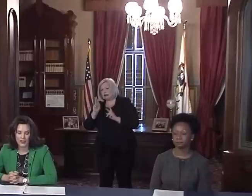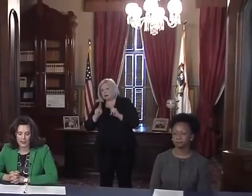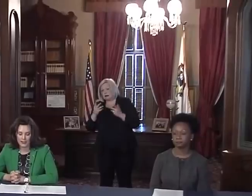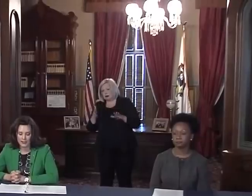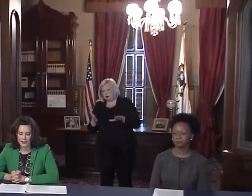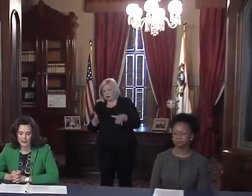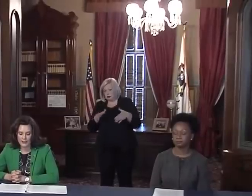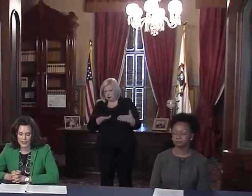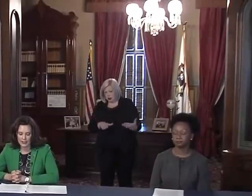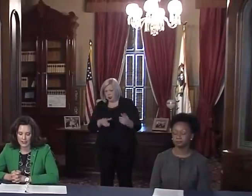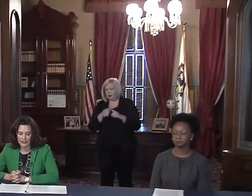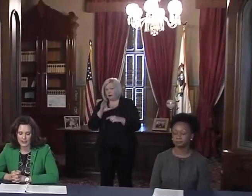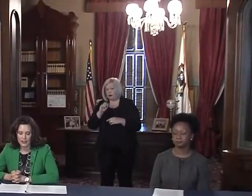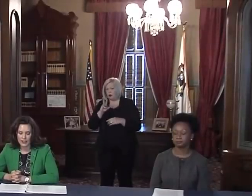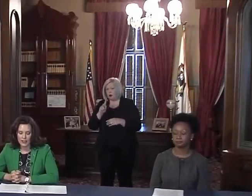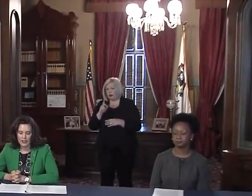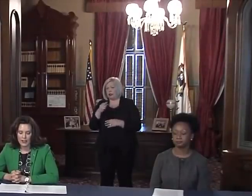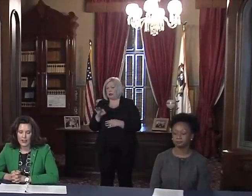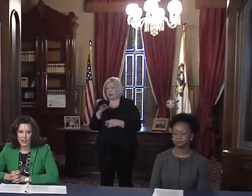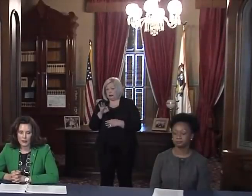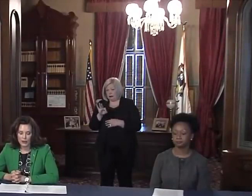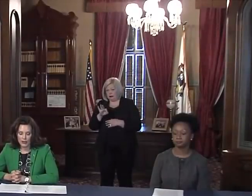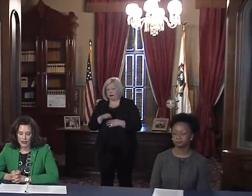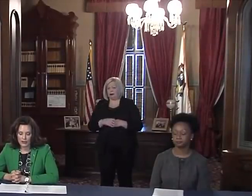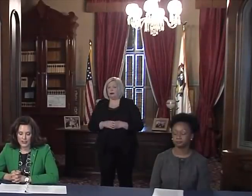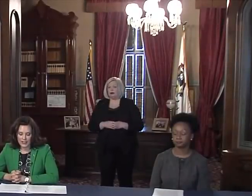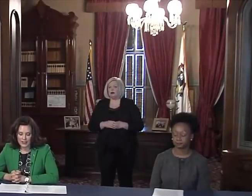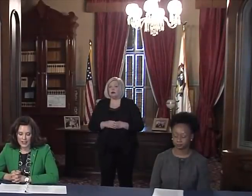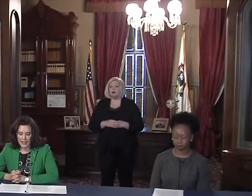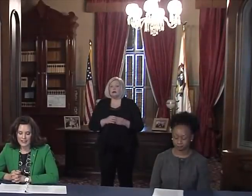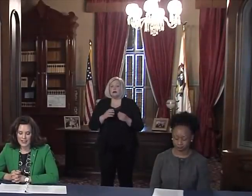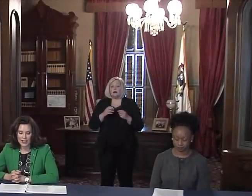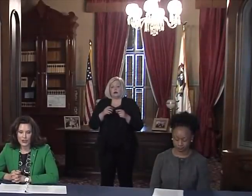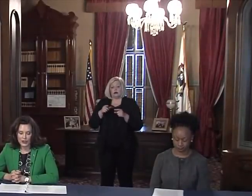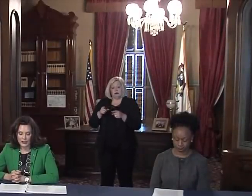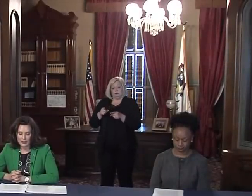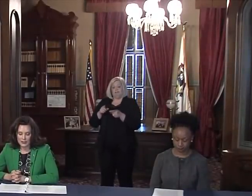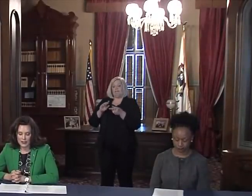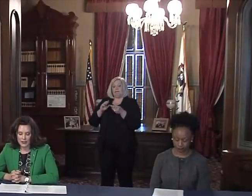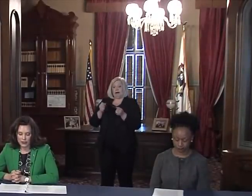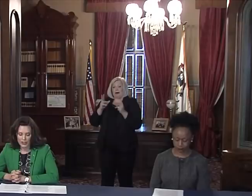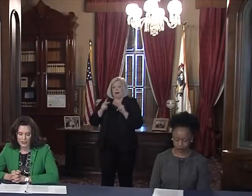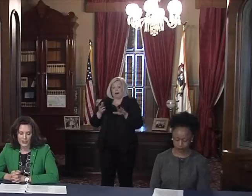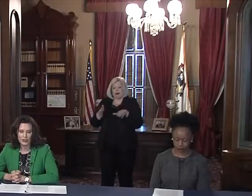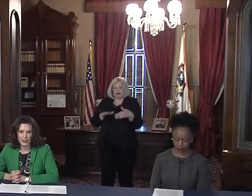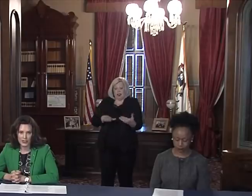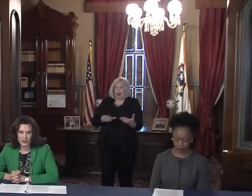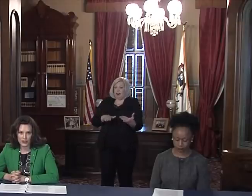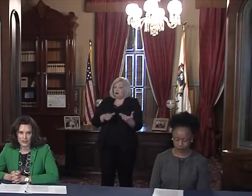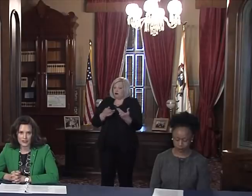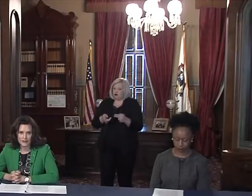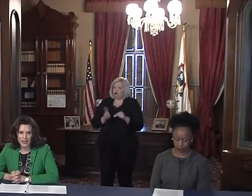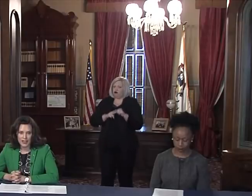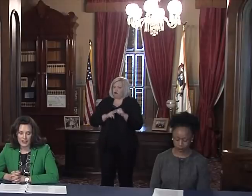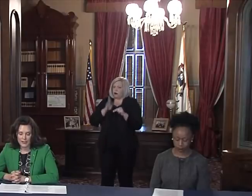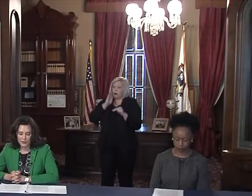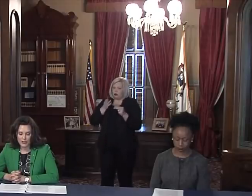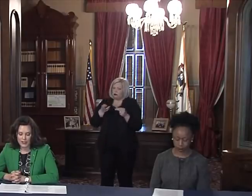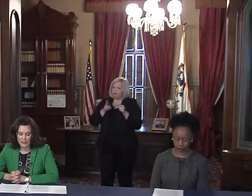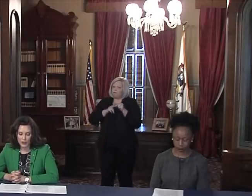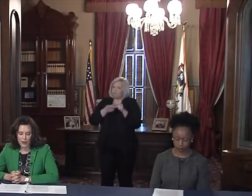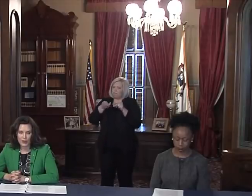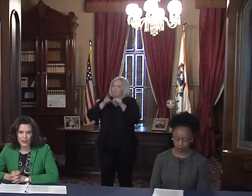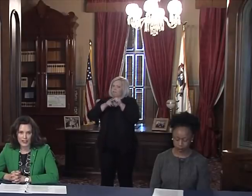to COVID-19 fatalities. The number of deaths has increased and will continue to increase, and